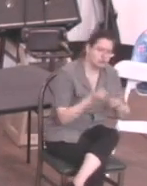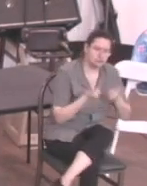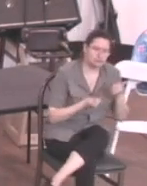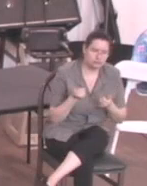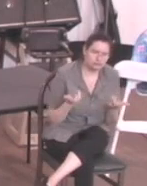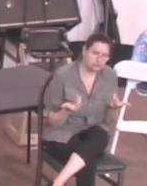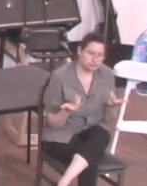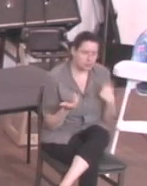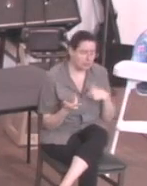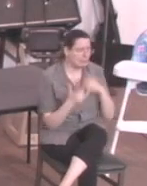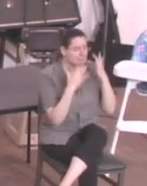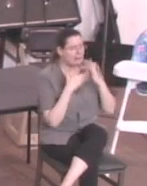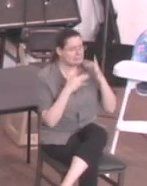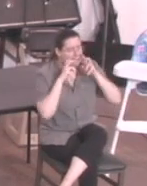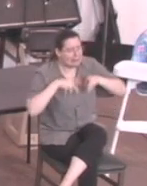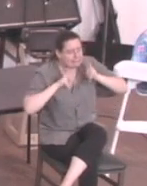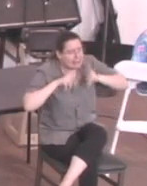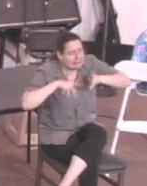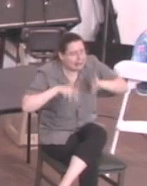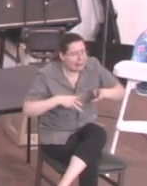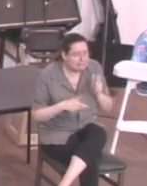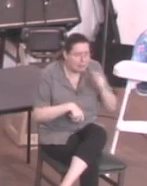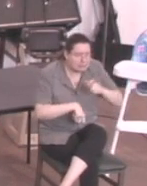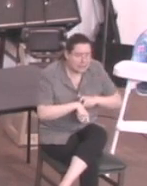and just sit in our pity party for the whole time?